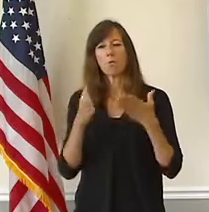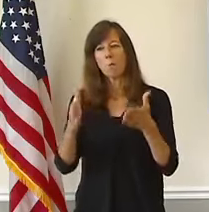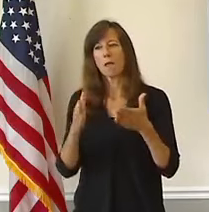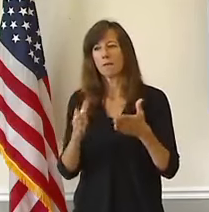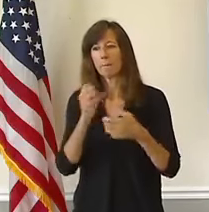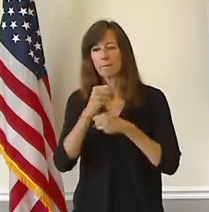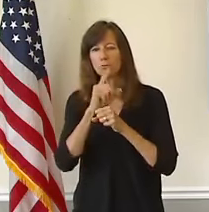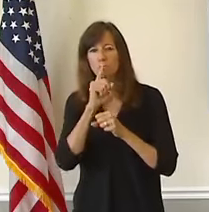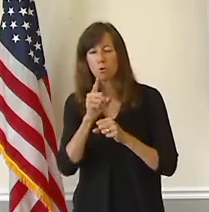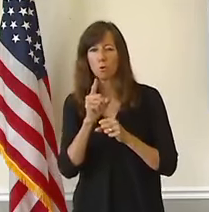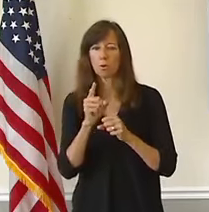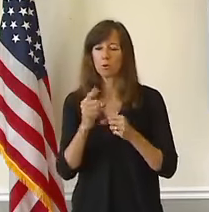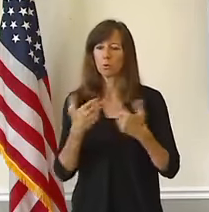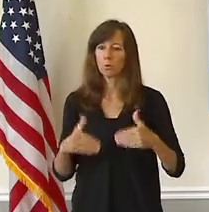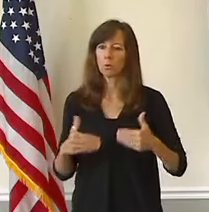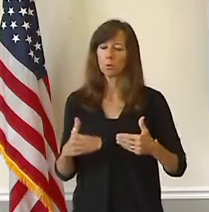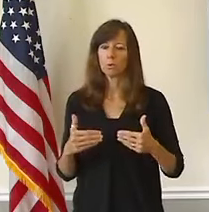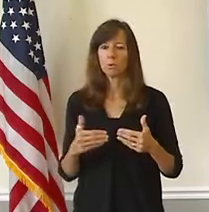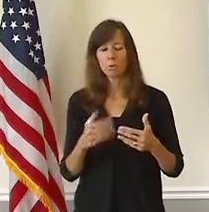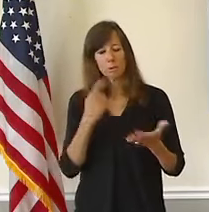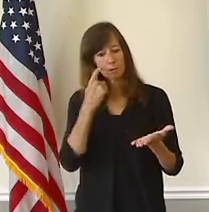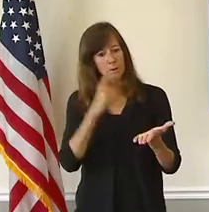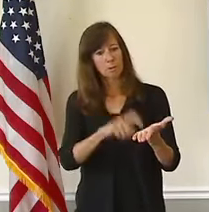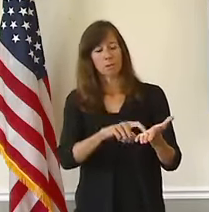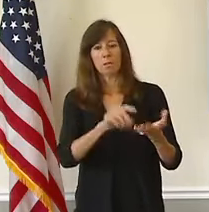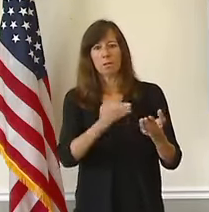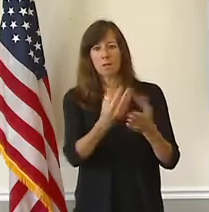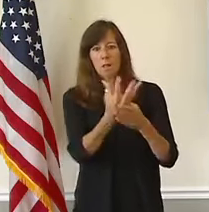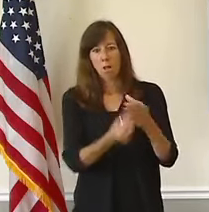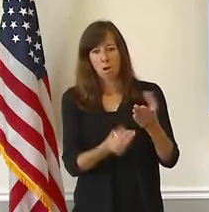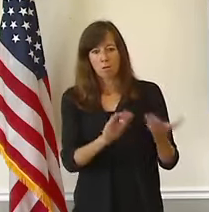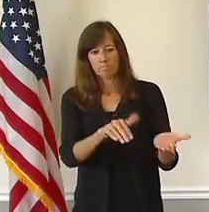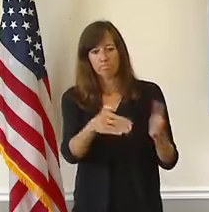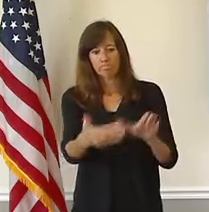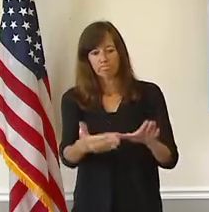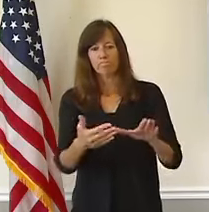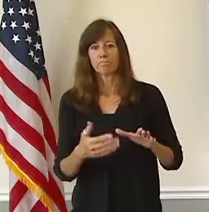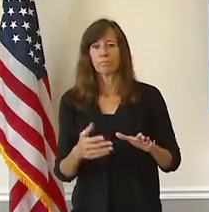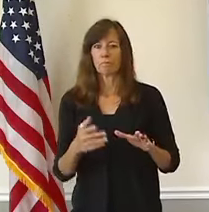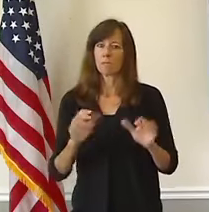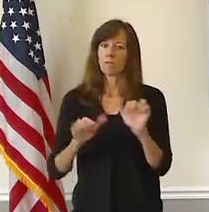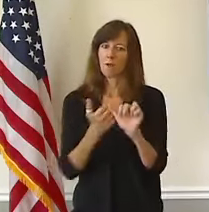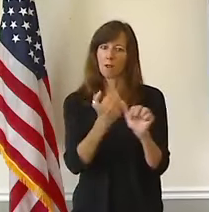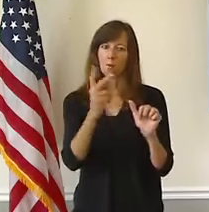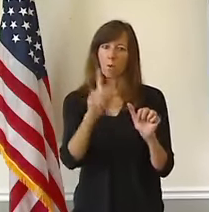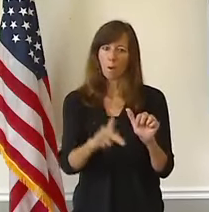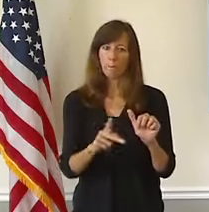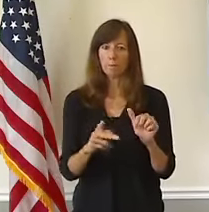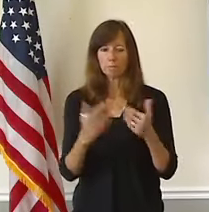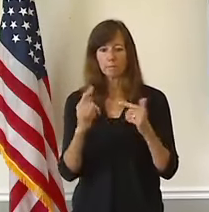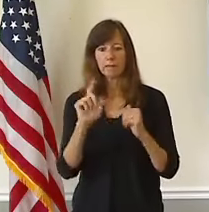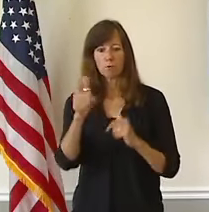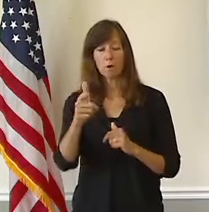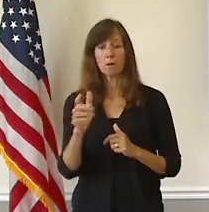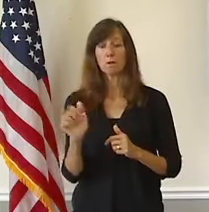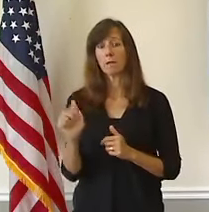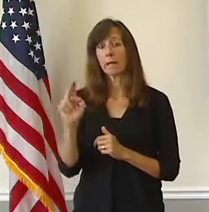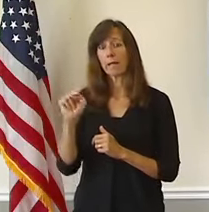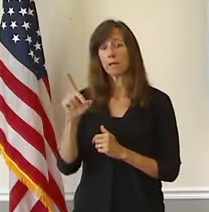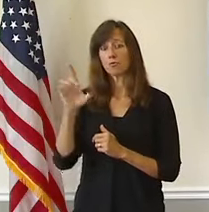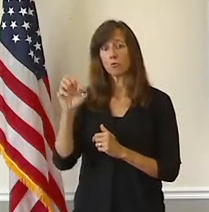to give meaning to that loss and to be sure that we're following up adequately. That said, as Andrew